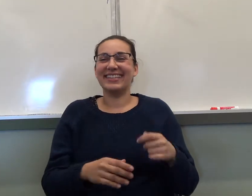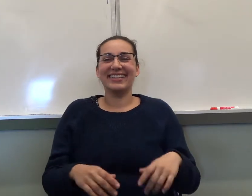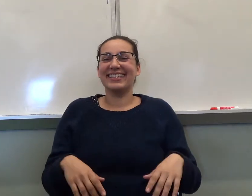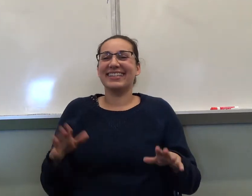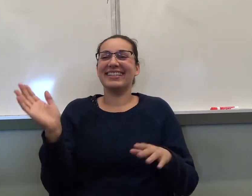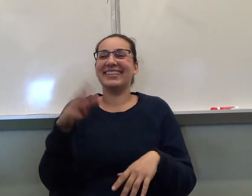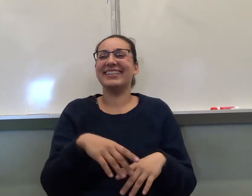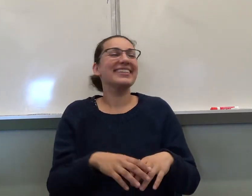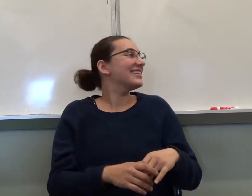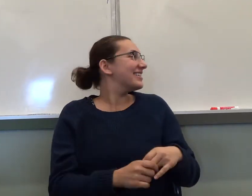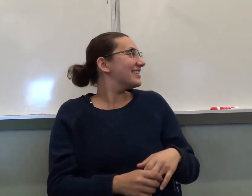this.